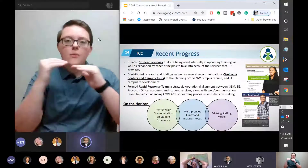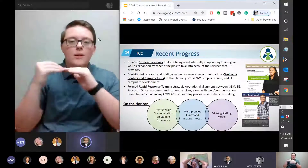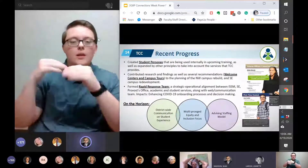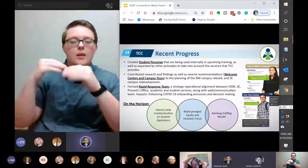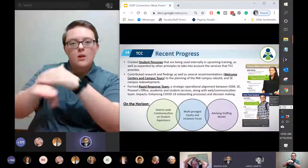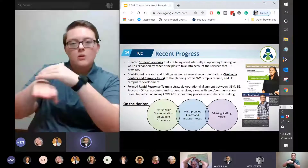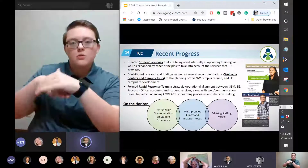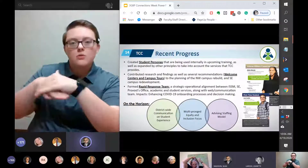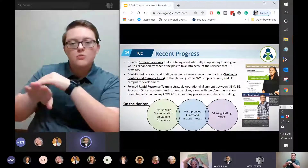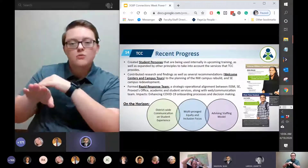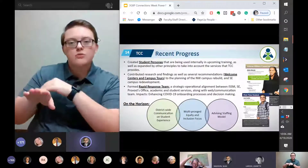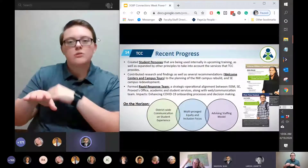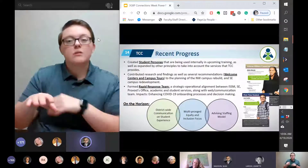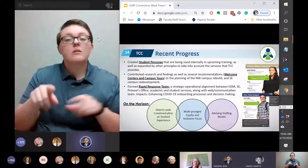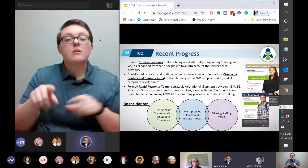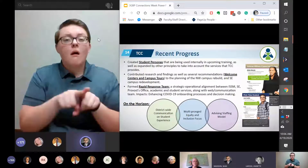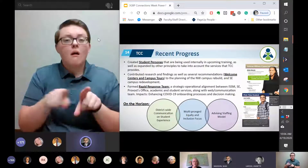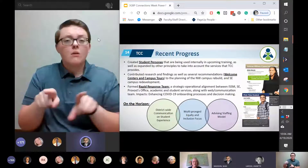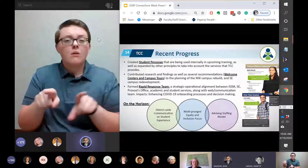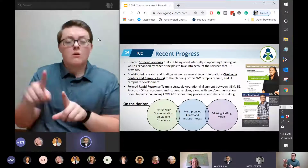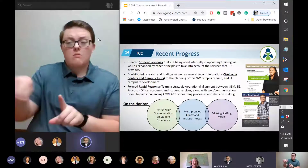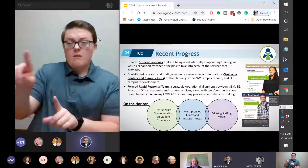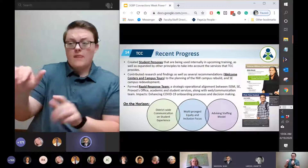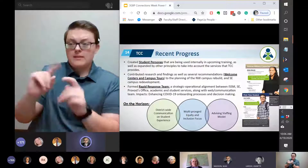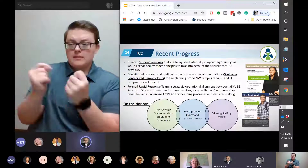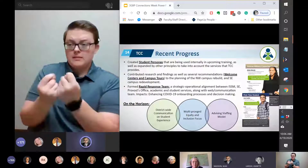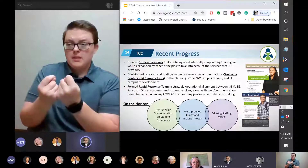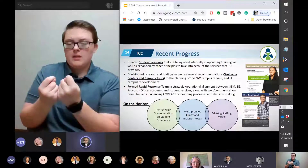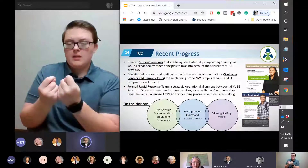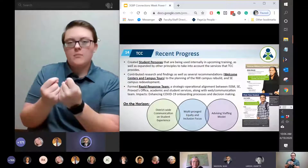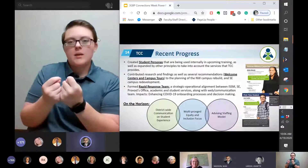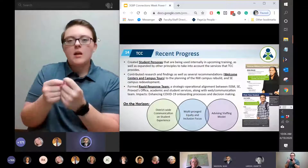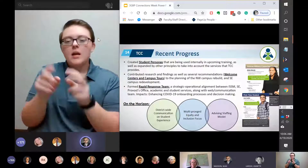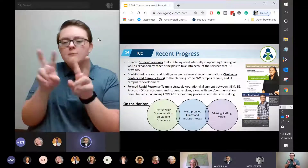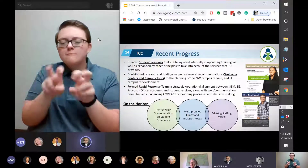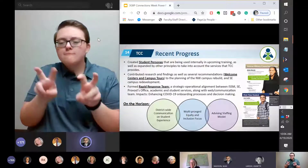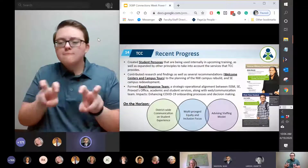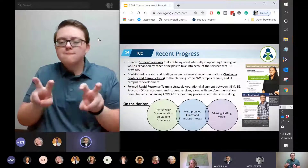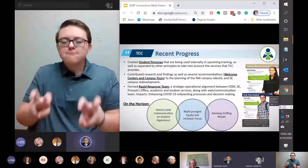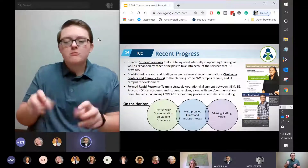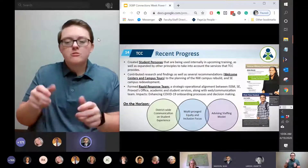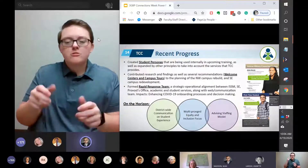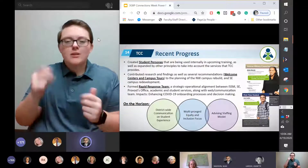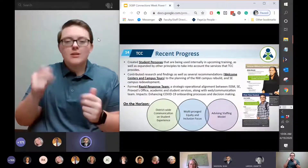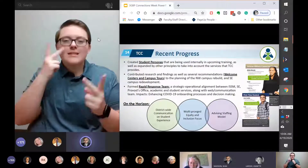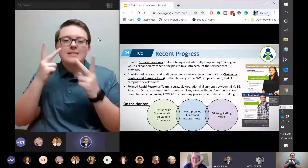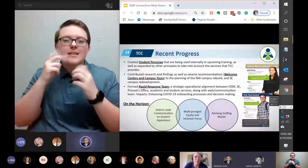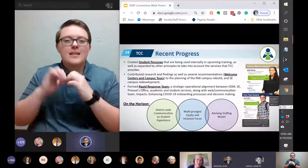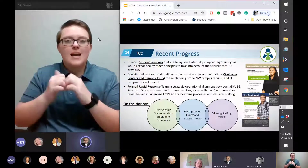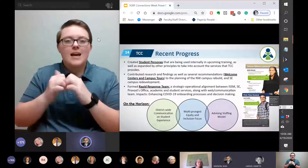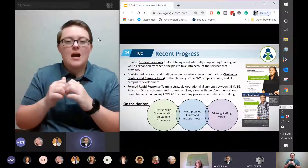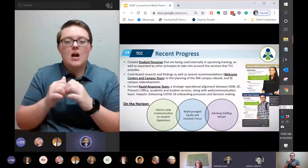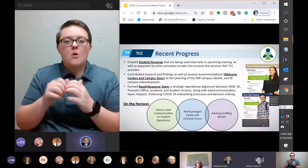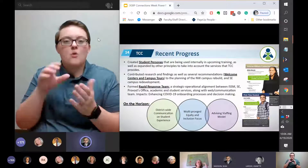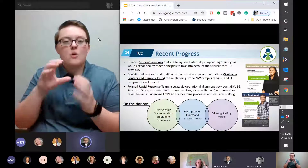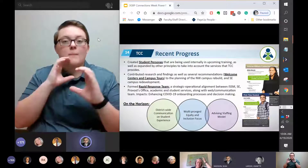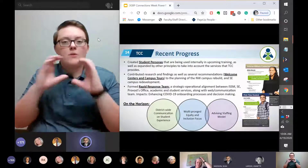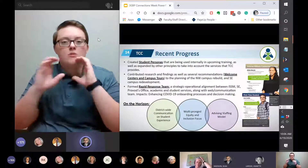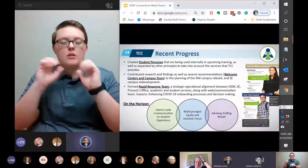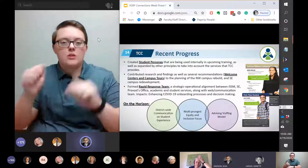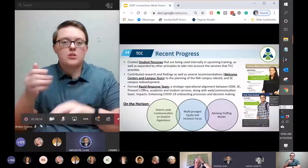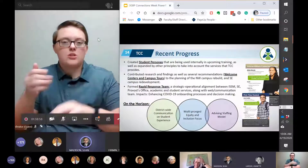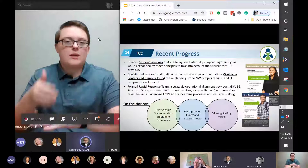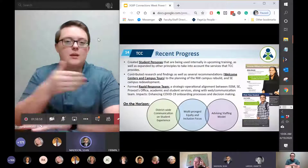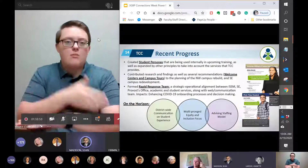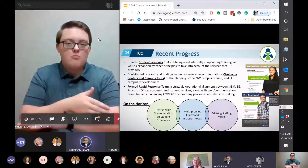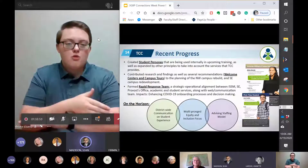also are exploring ways to expand communication around the work of the Student Experience principal. And that really